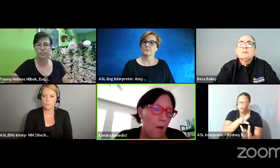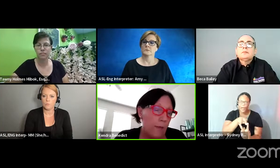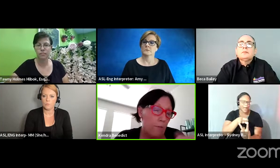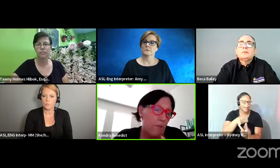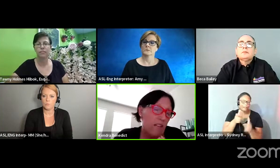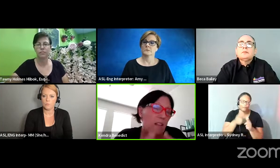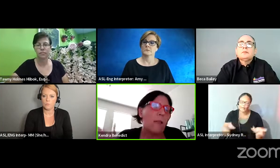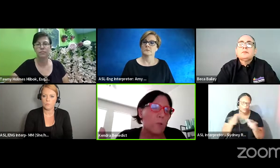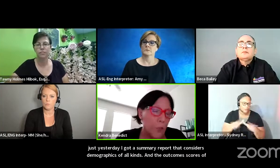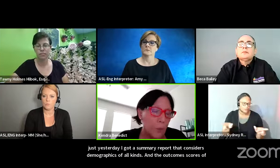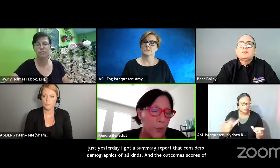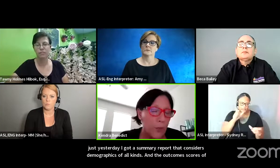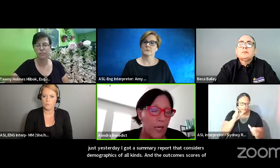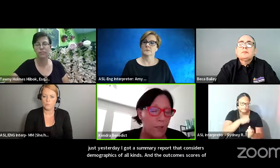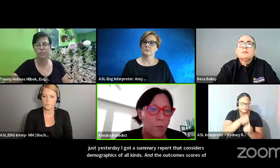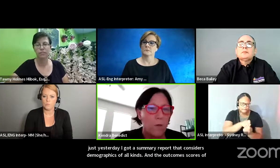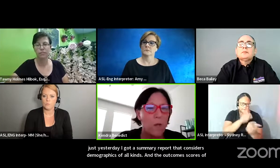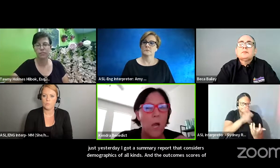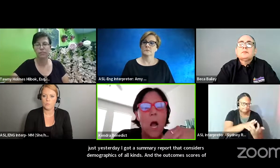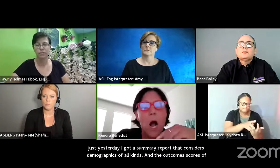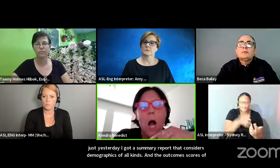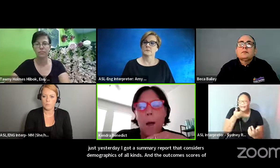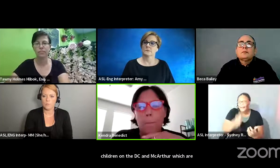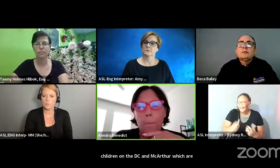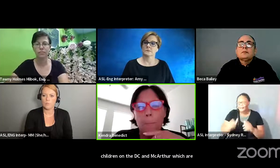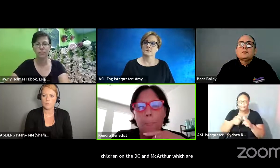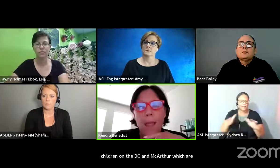or any language or communication mode.